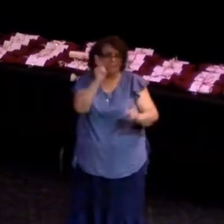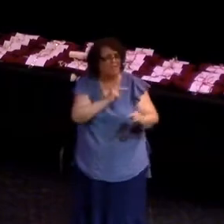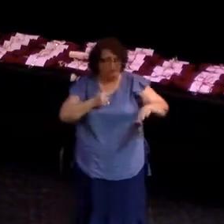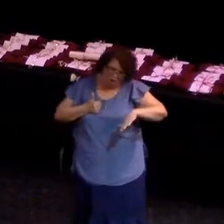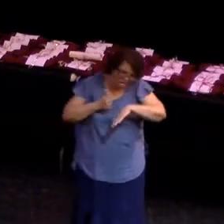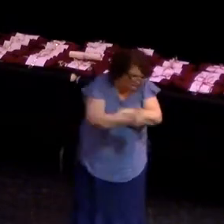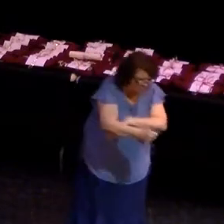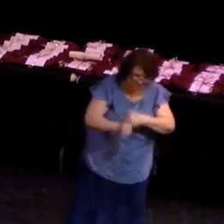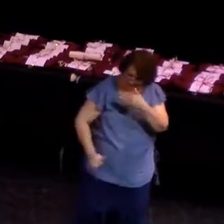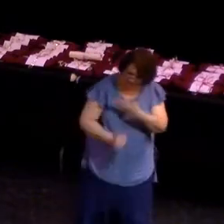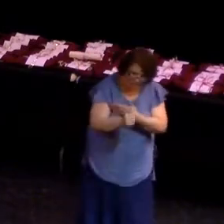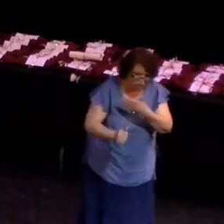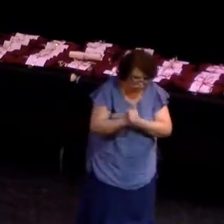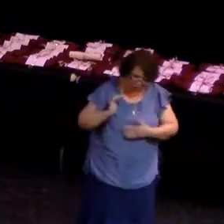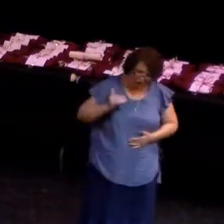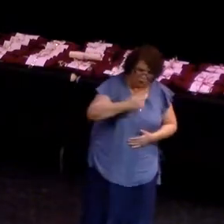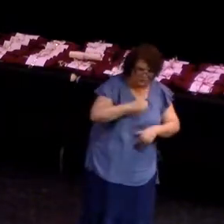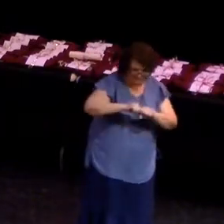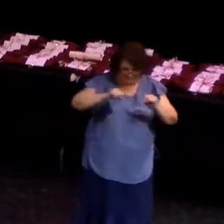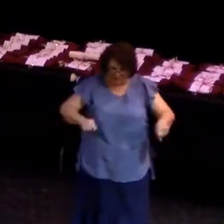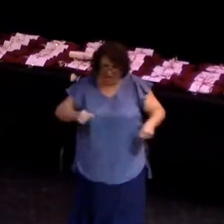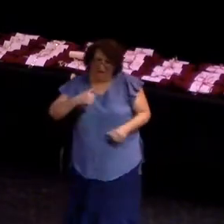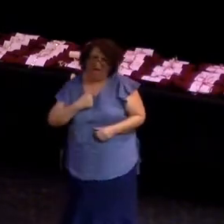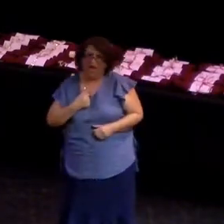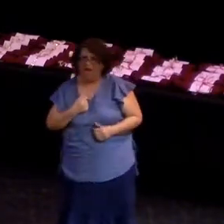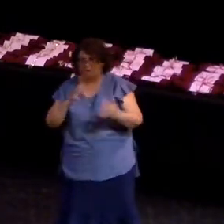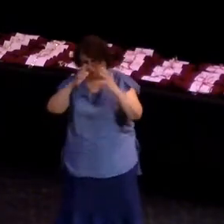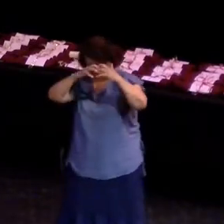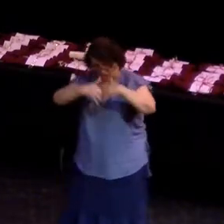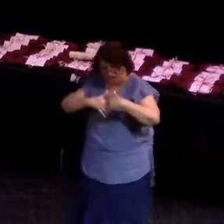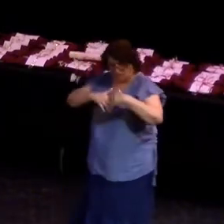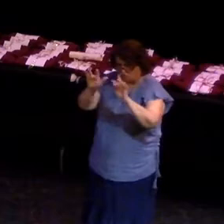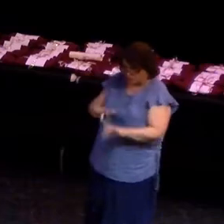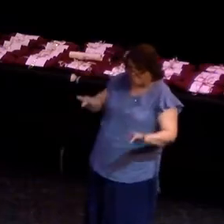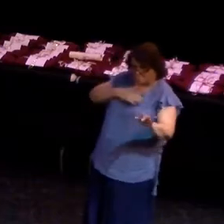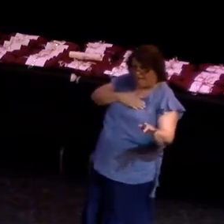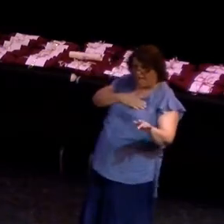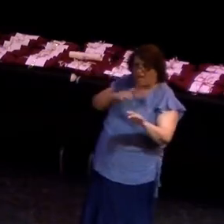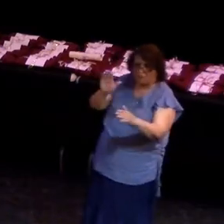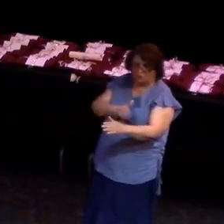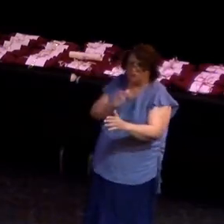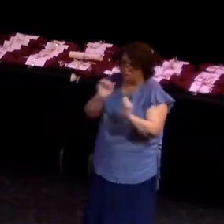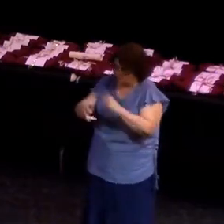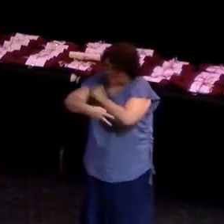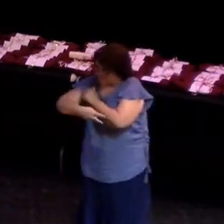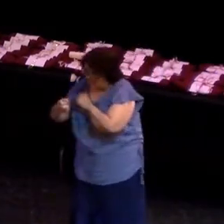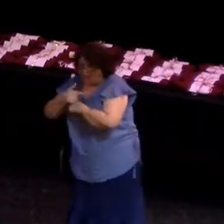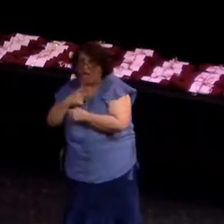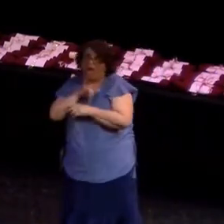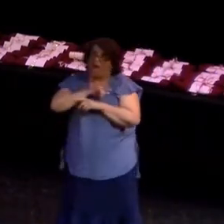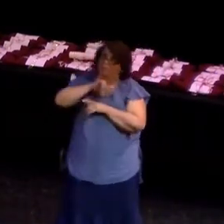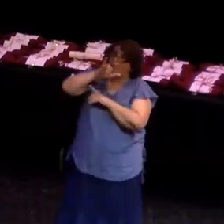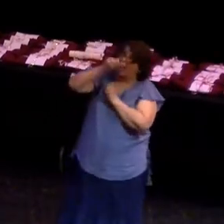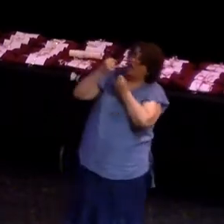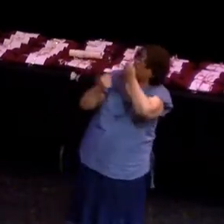I'm a cog in the machine. I'm a virus, crash your computer. My music you can pirate, I'm a pilot. The sea I